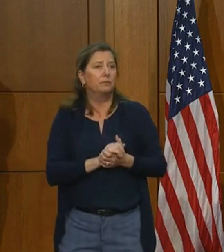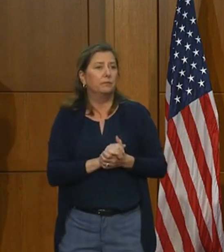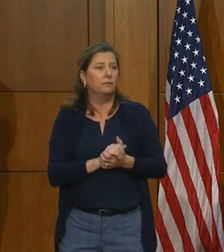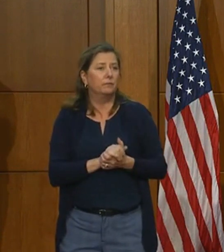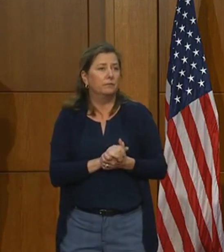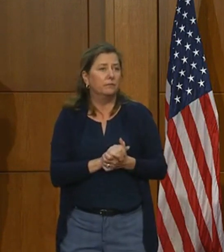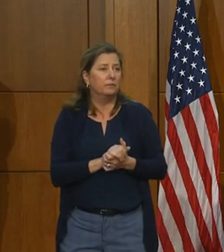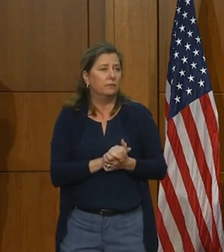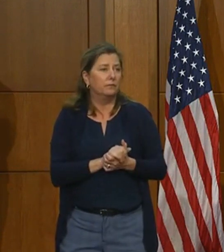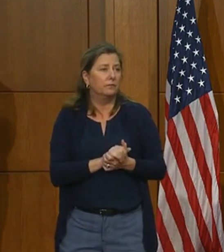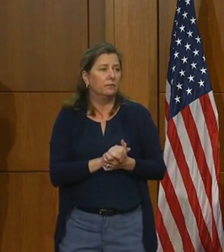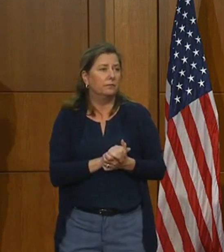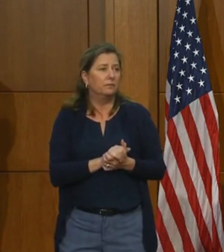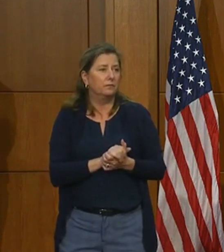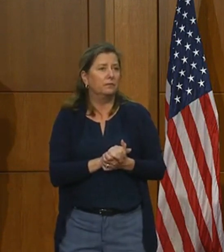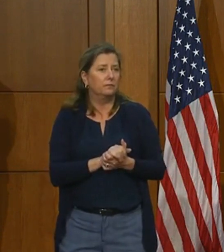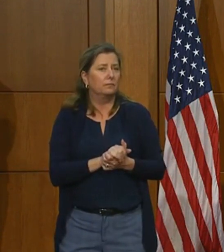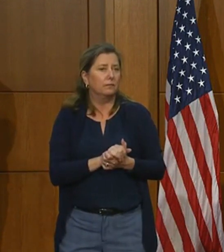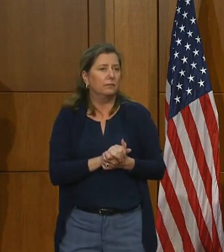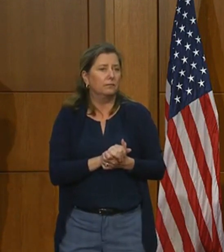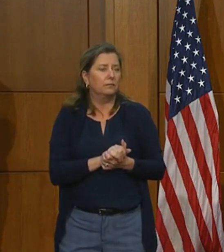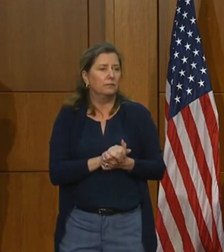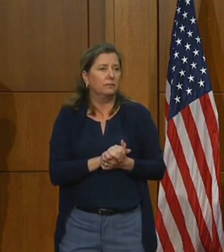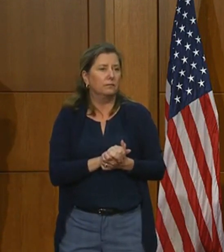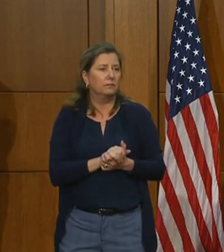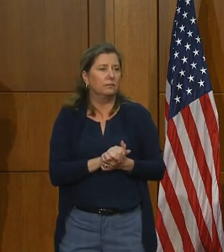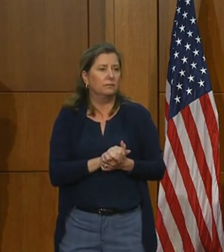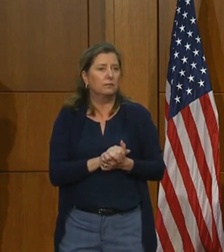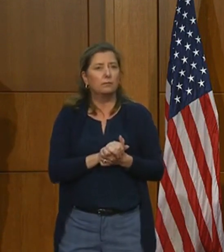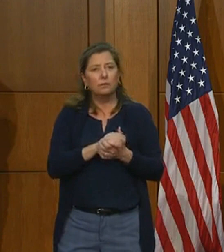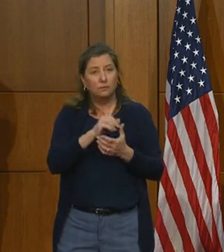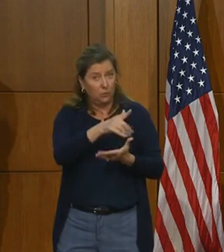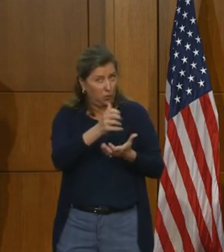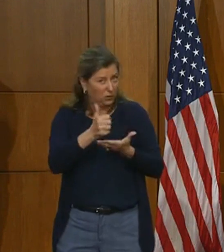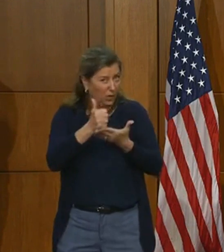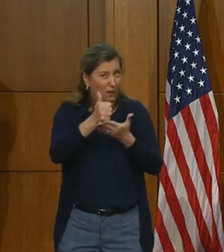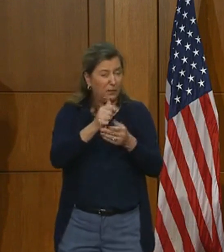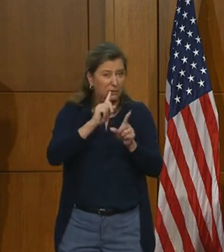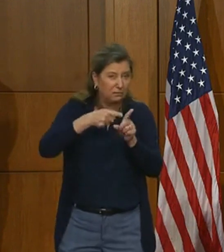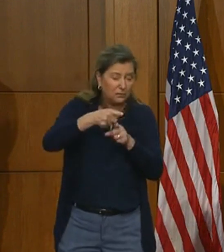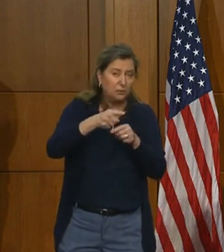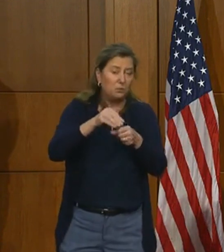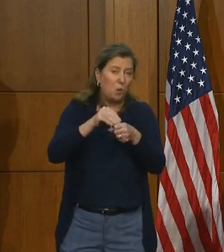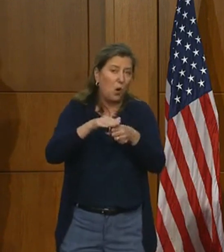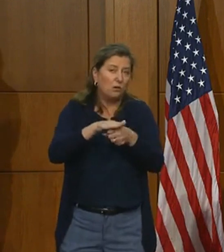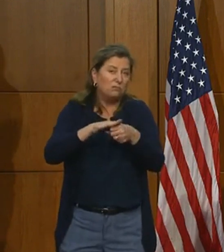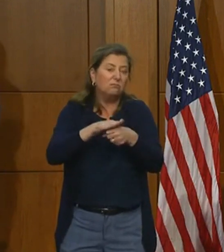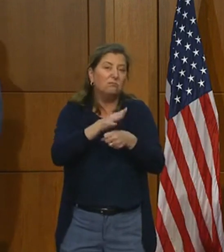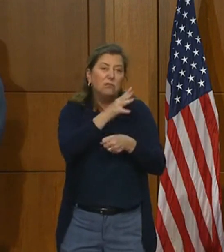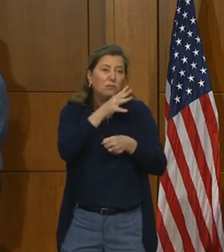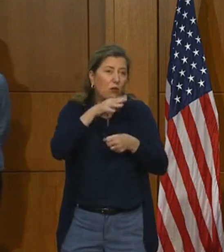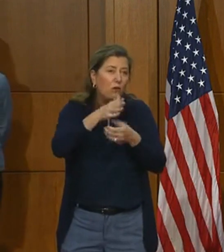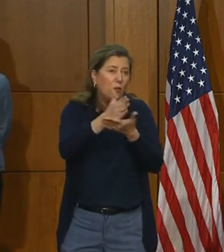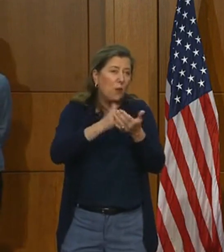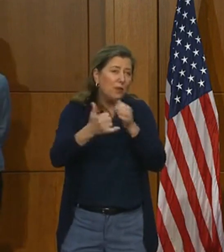your office is interested in helping these rural parts of these counties? The question is,